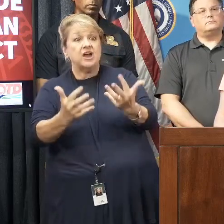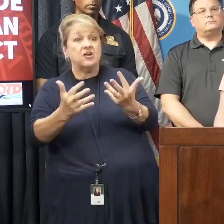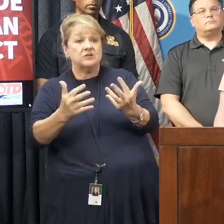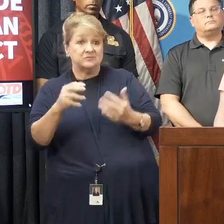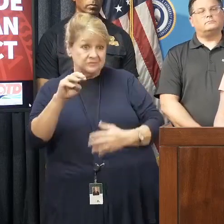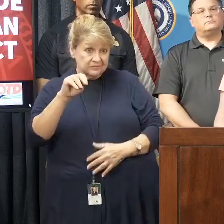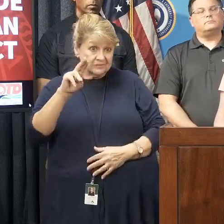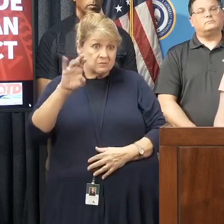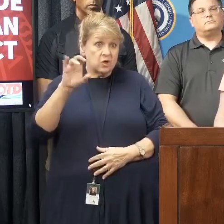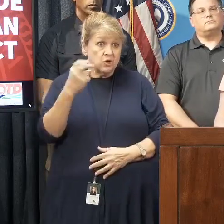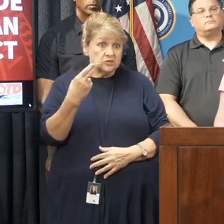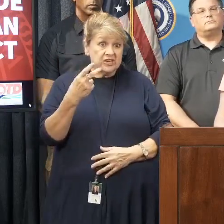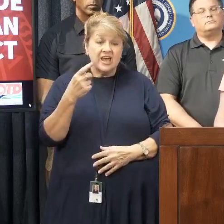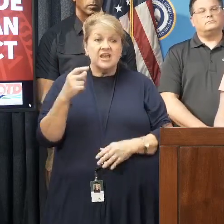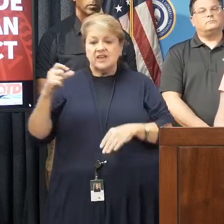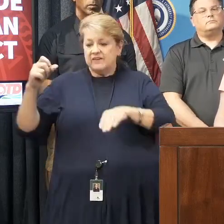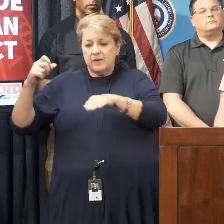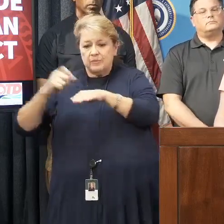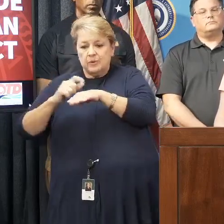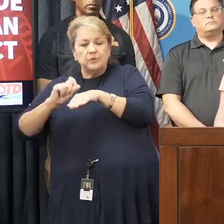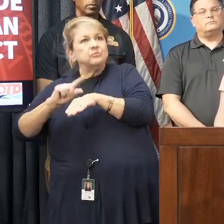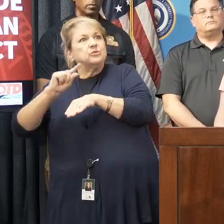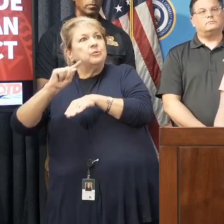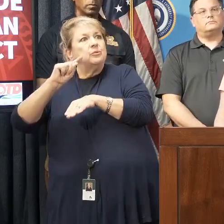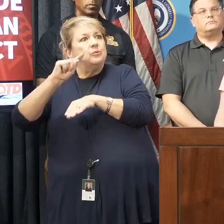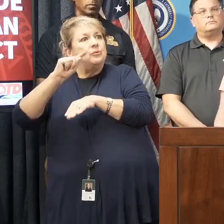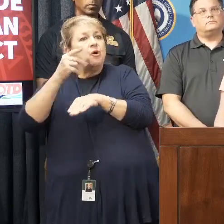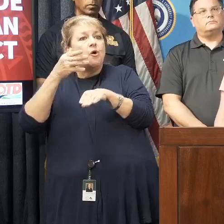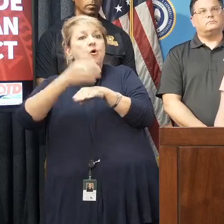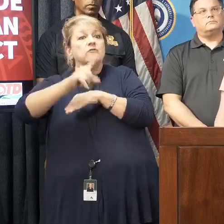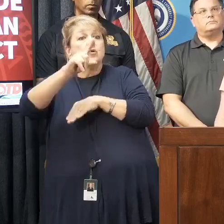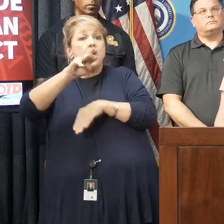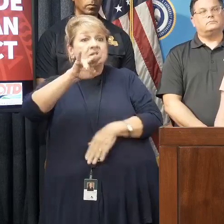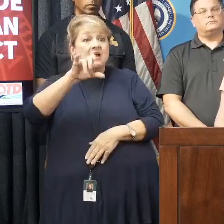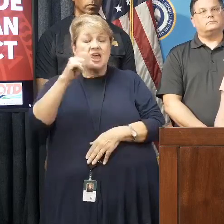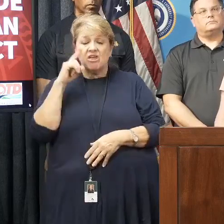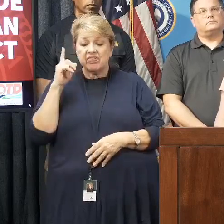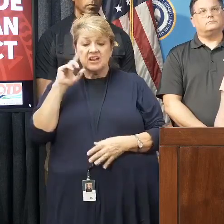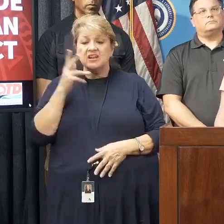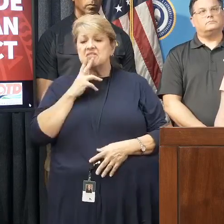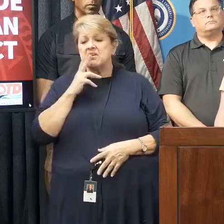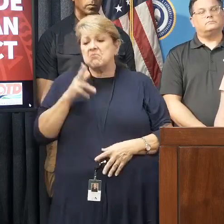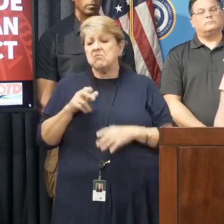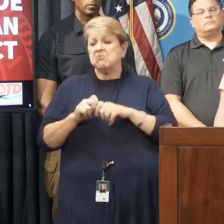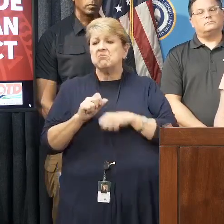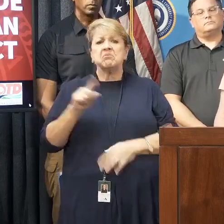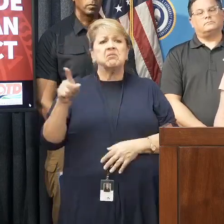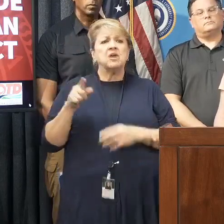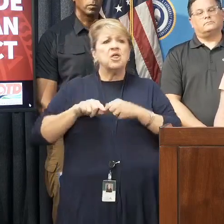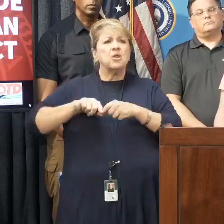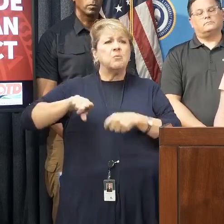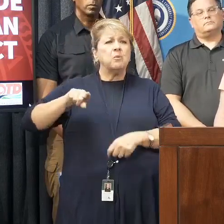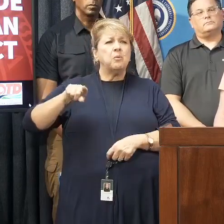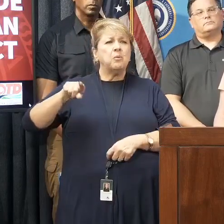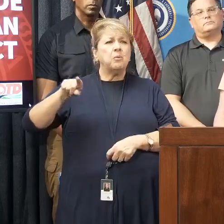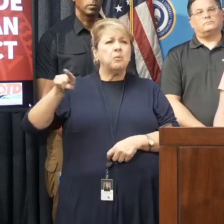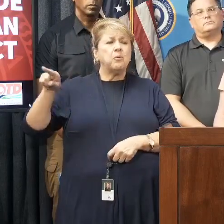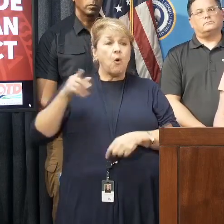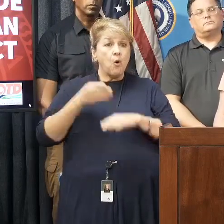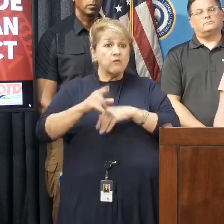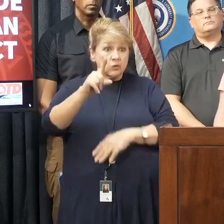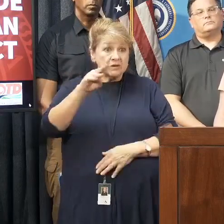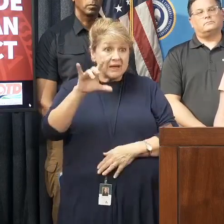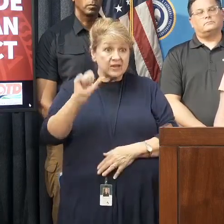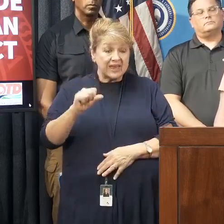can travel well over a mile. Even though you're thinking that you're not close, it could be a real immediate danger. Anything that draws air into